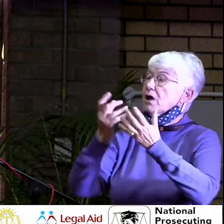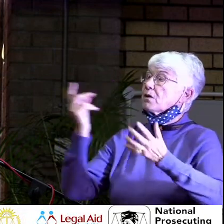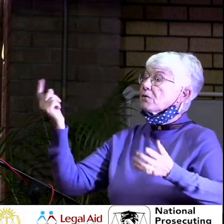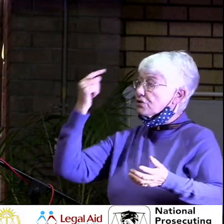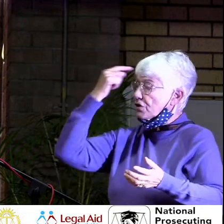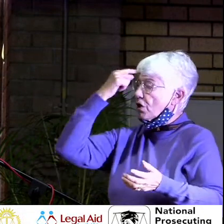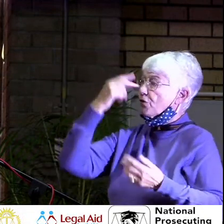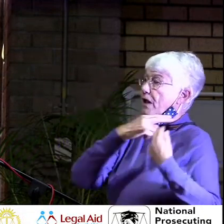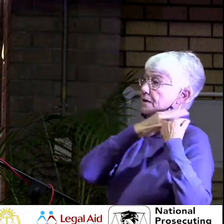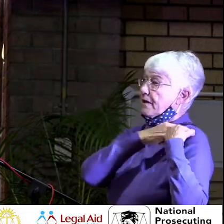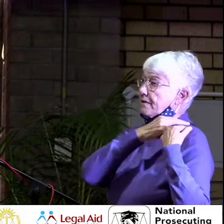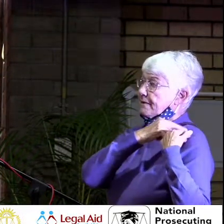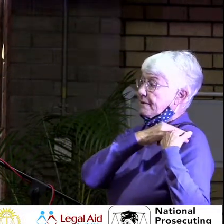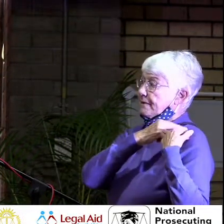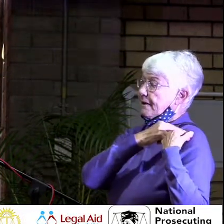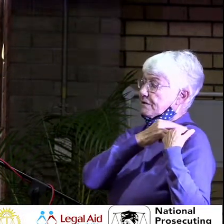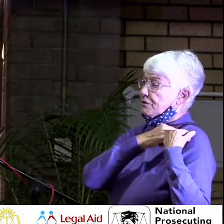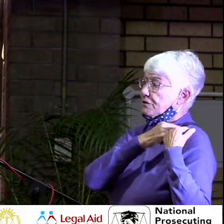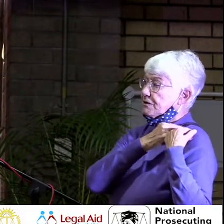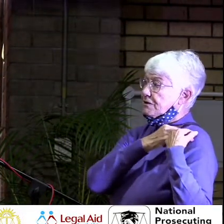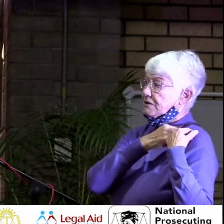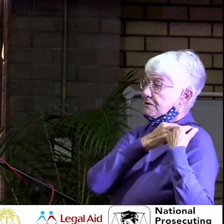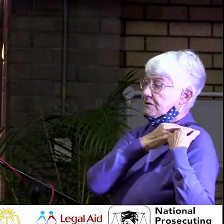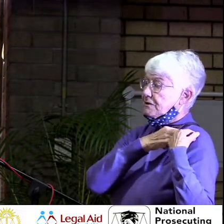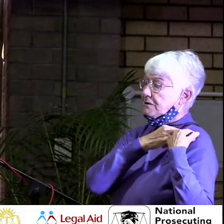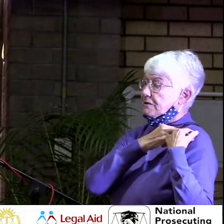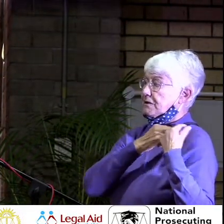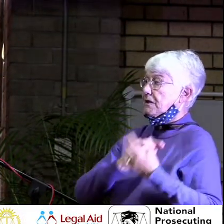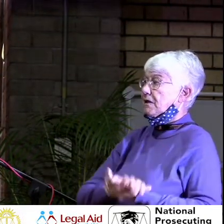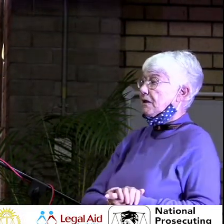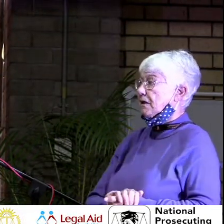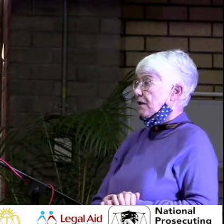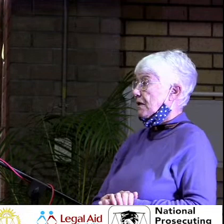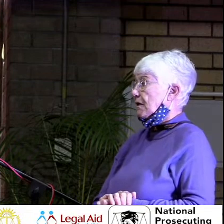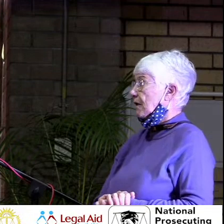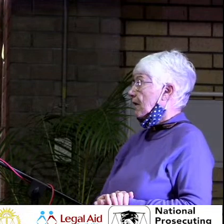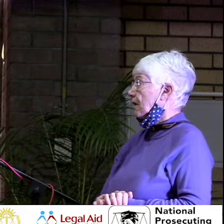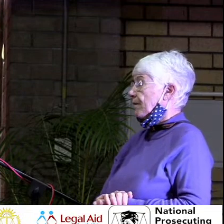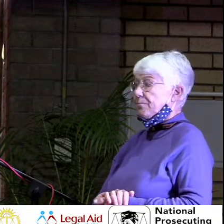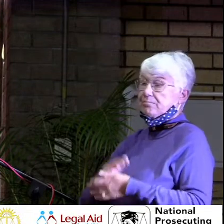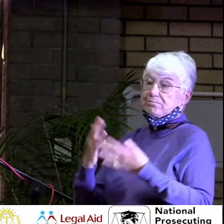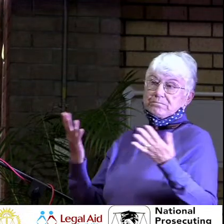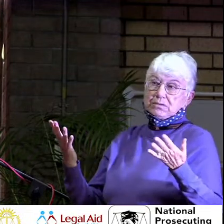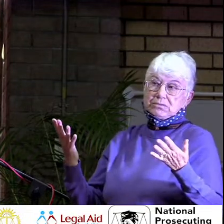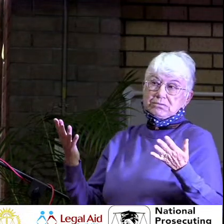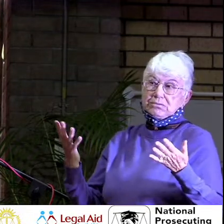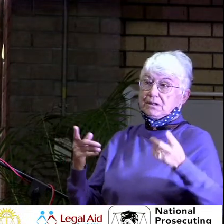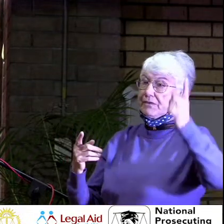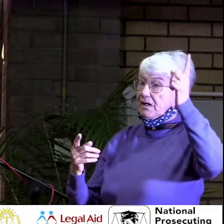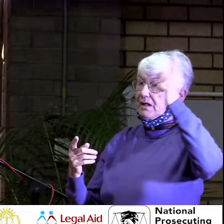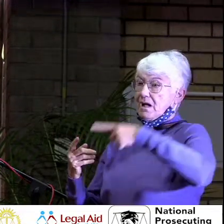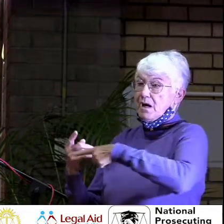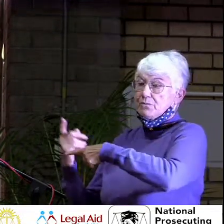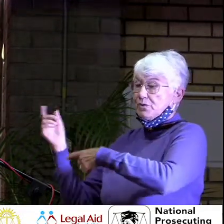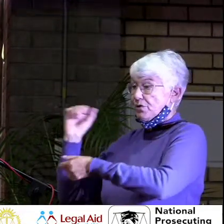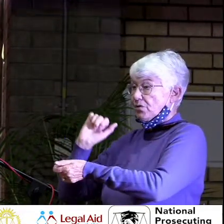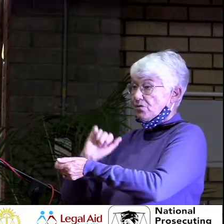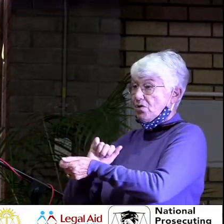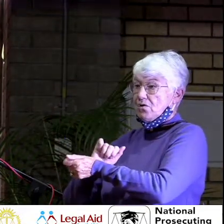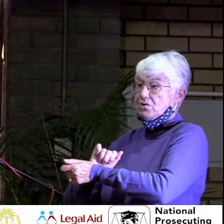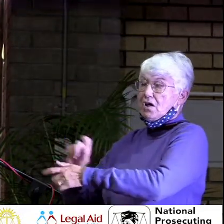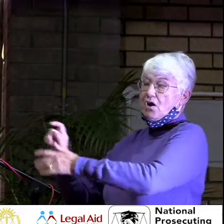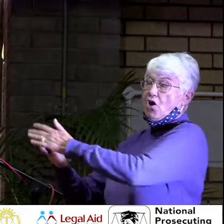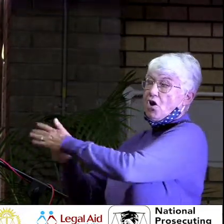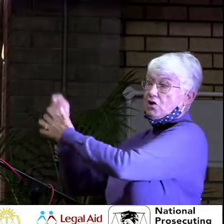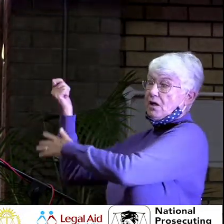locking them up and throwing away the key is no longer there. The second